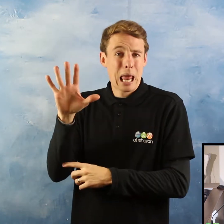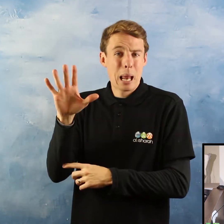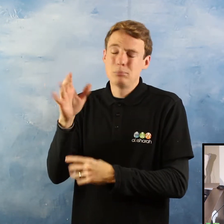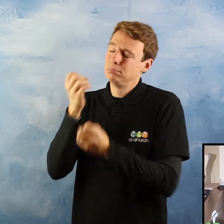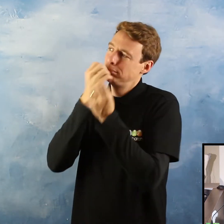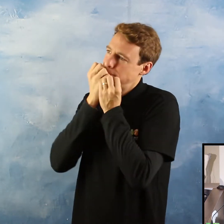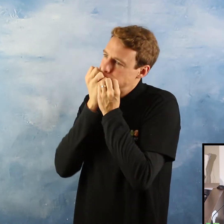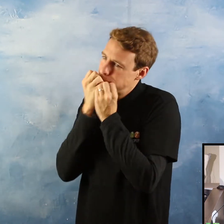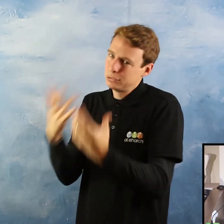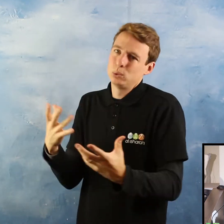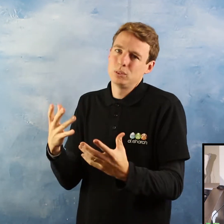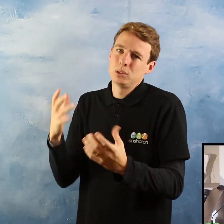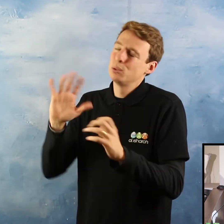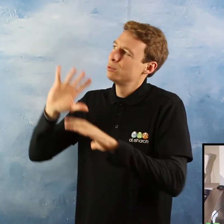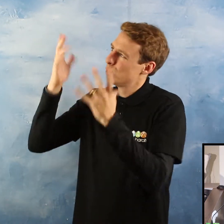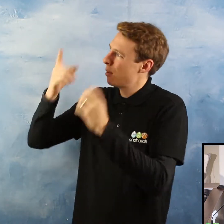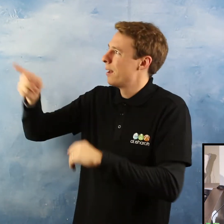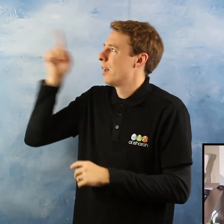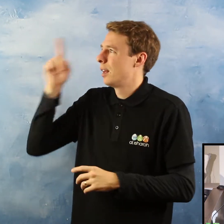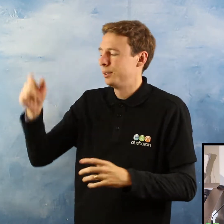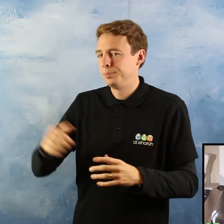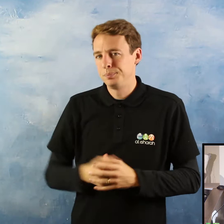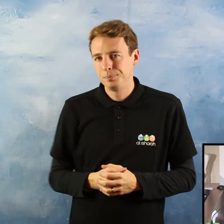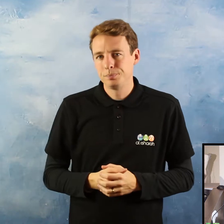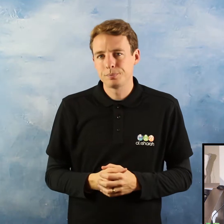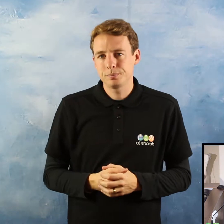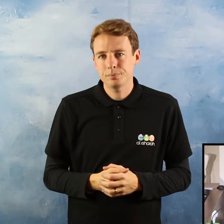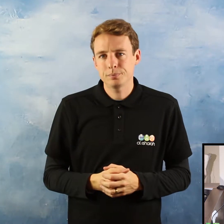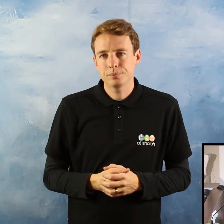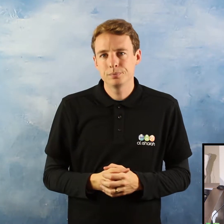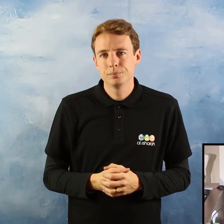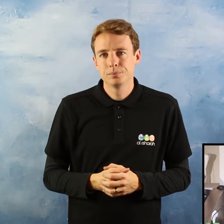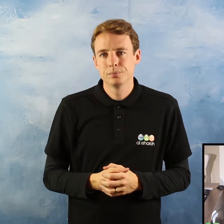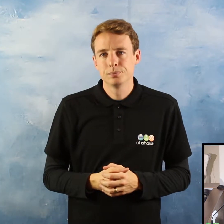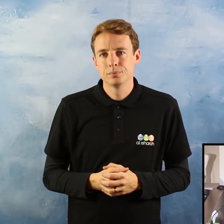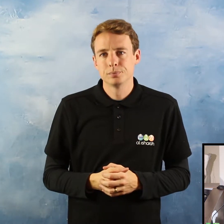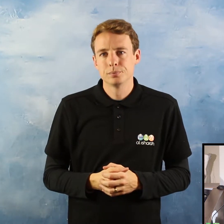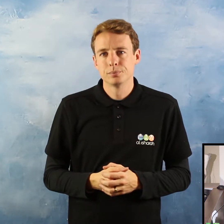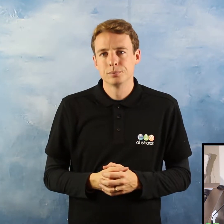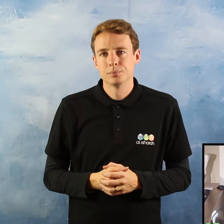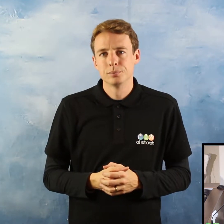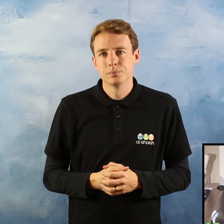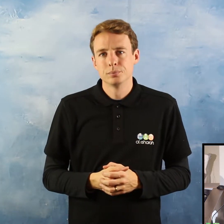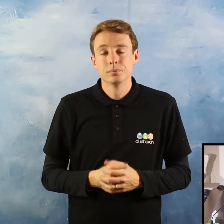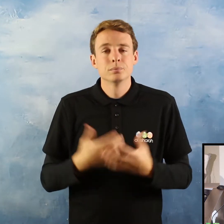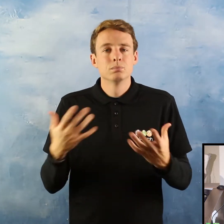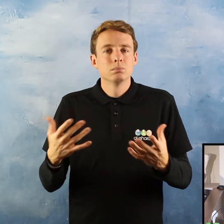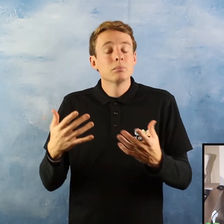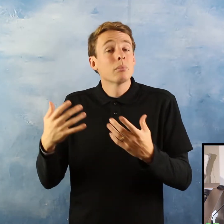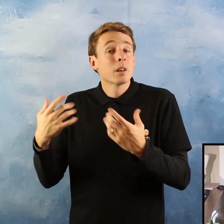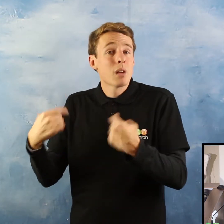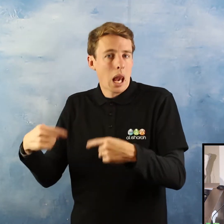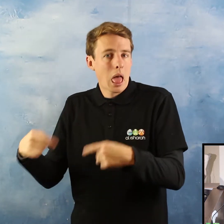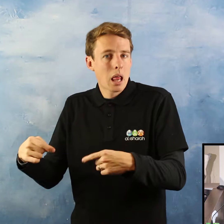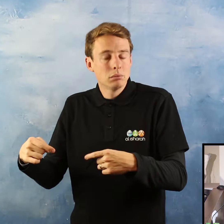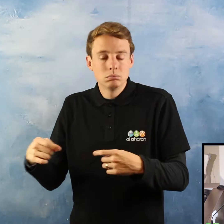Now, benefit is actually, whatever haram is for our benefit. is for our benefit,